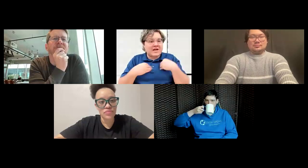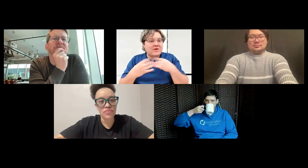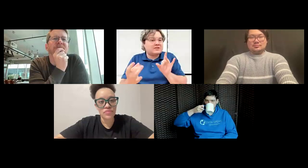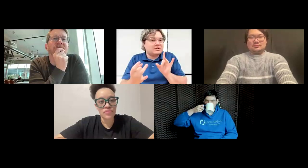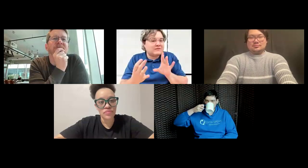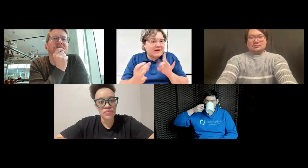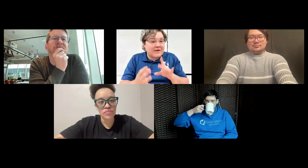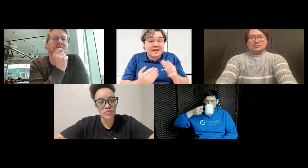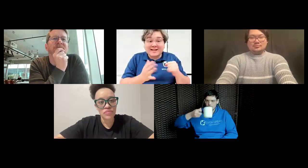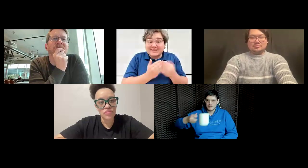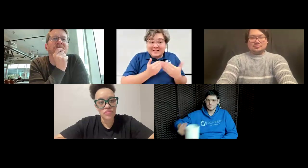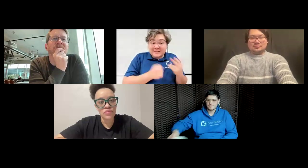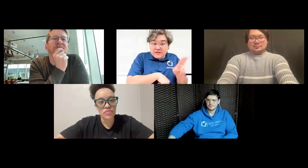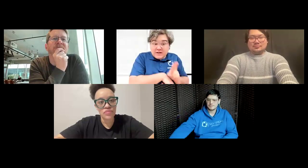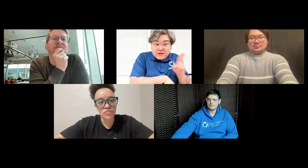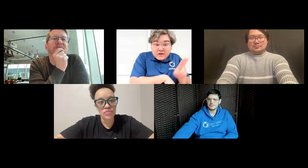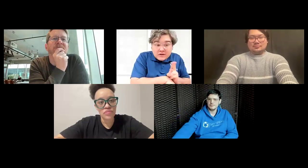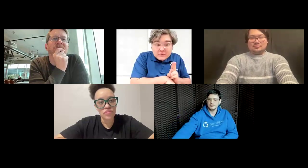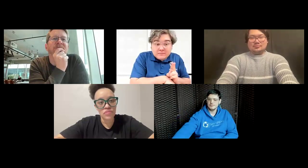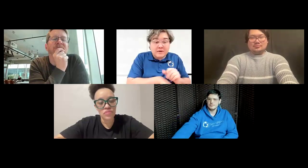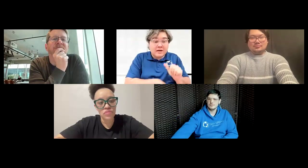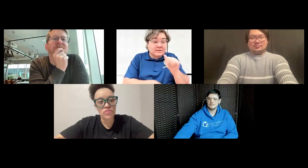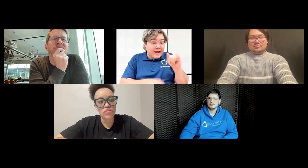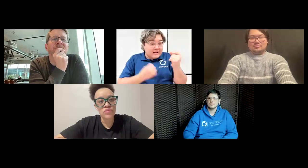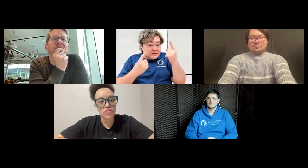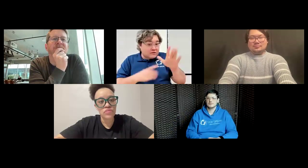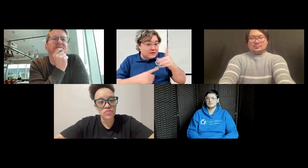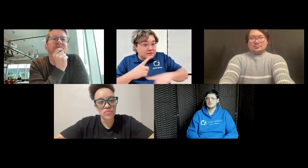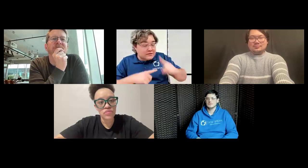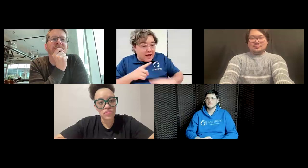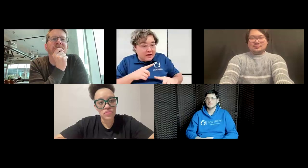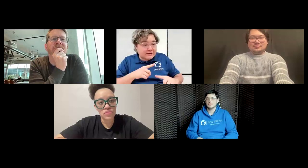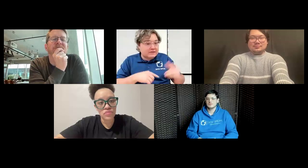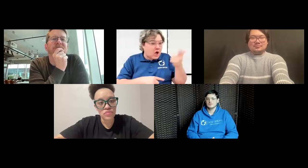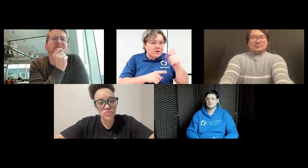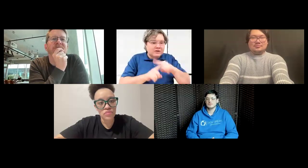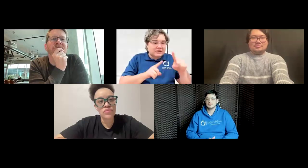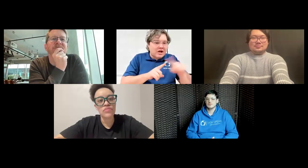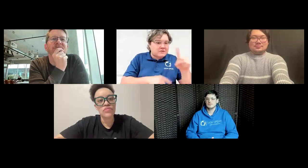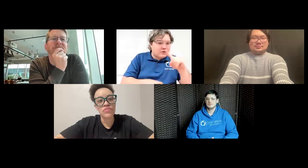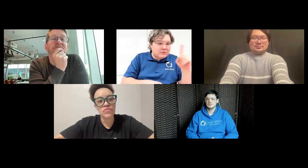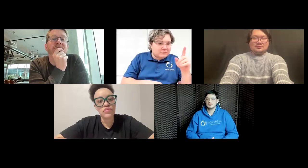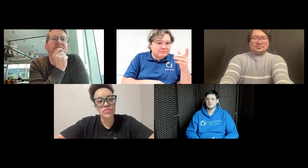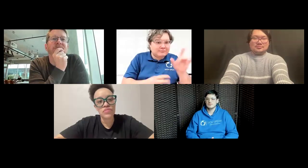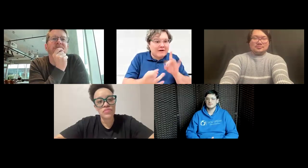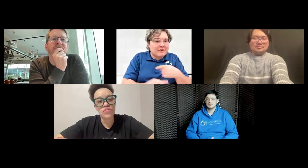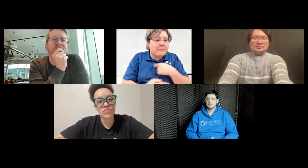products. And to give us feedback, if it's easy to use, user friendly, if the signs are clear and